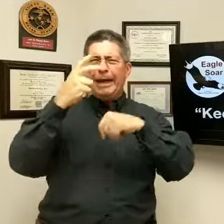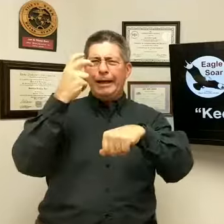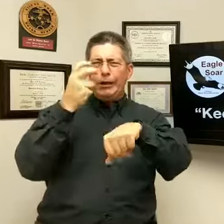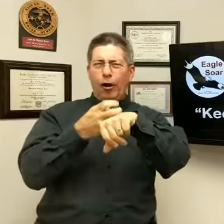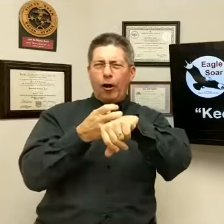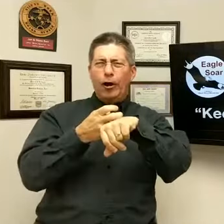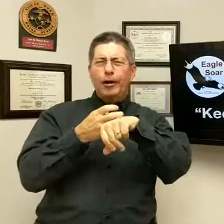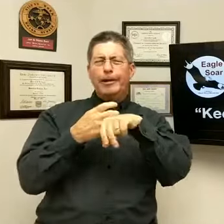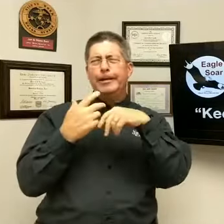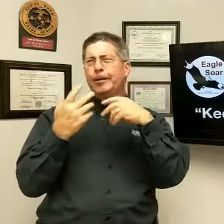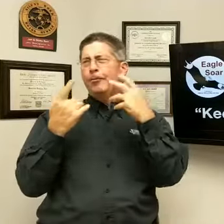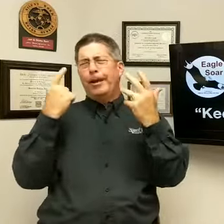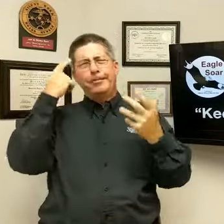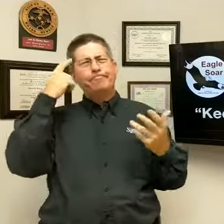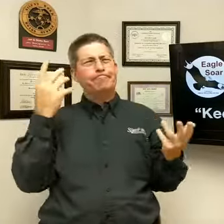and hard and you think,